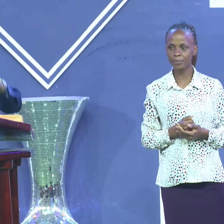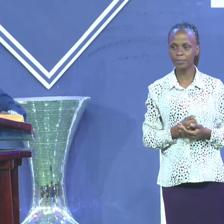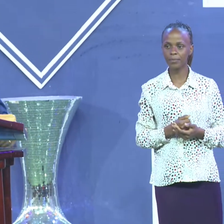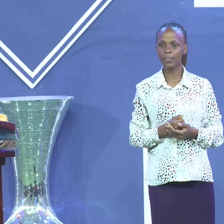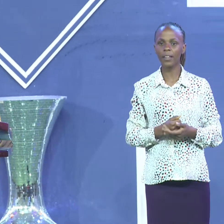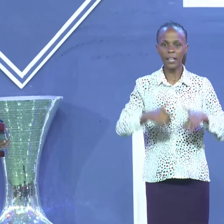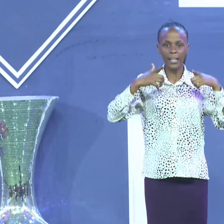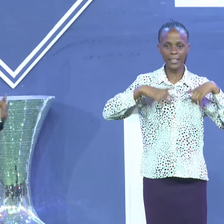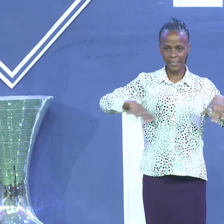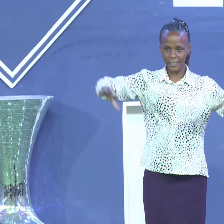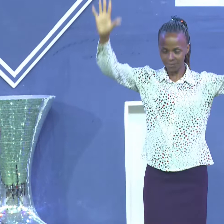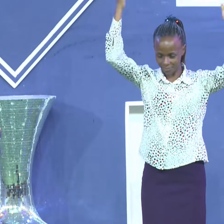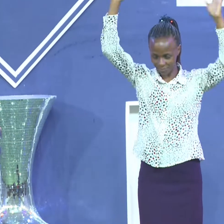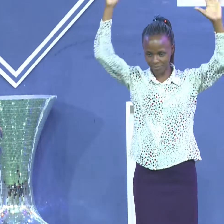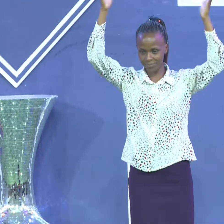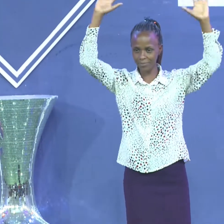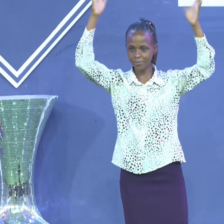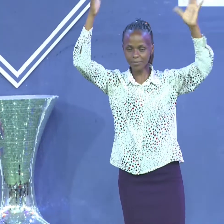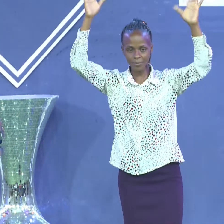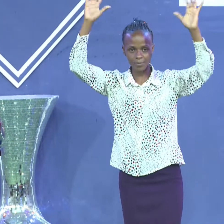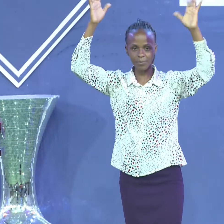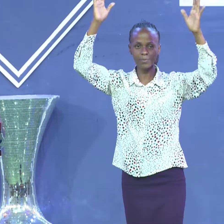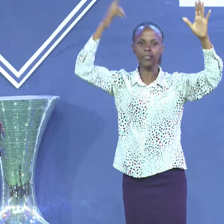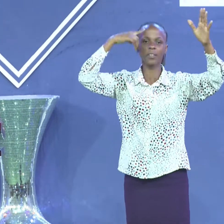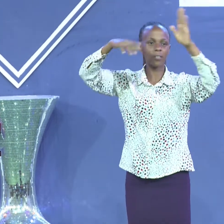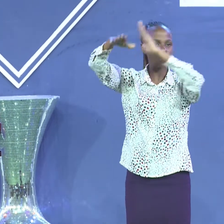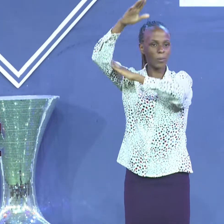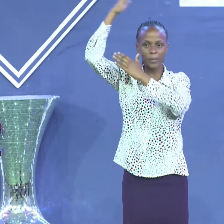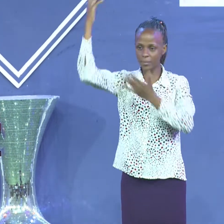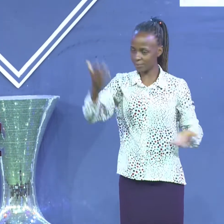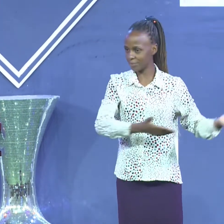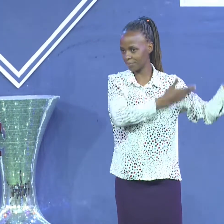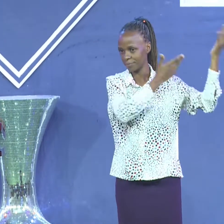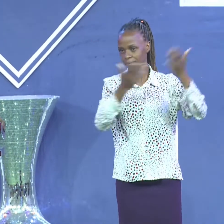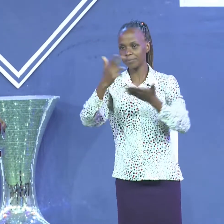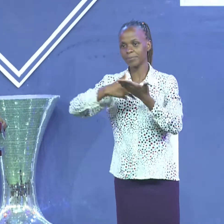Kubira katone ngale zama nyingo mwani zamuno mwoyo. In mighty hands of the Lord, as you welcome the Holy Spirit.